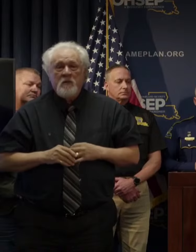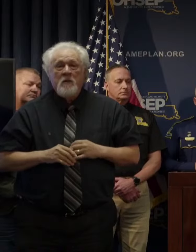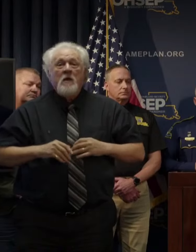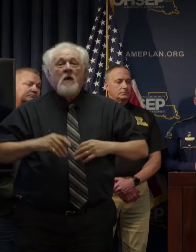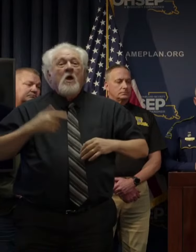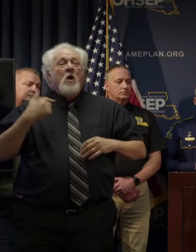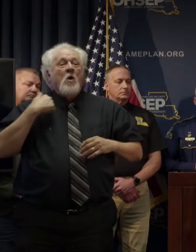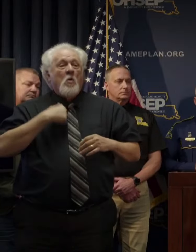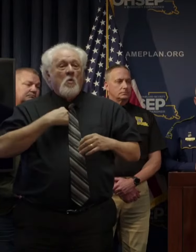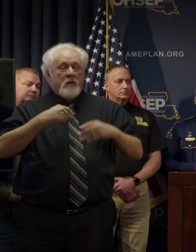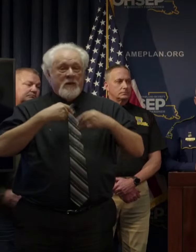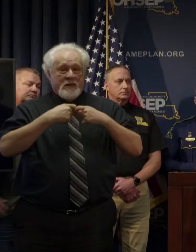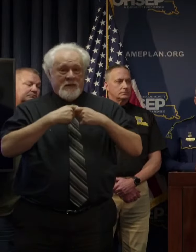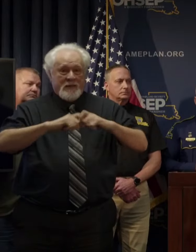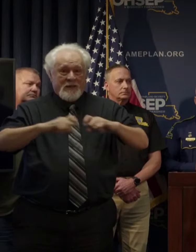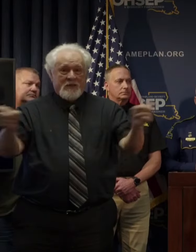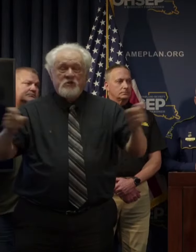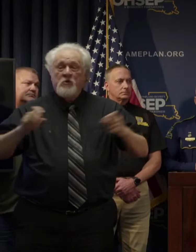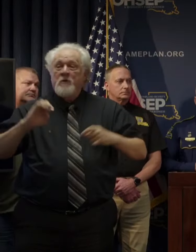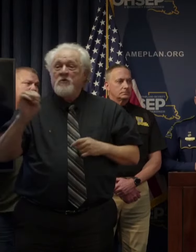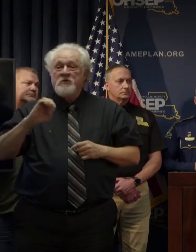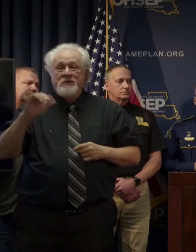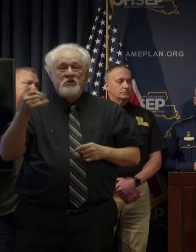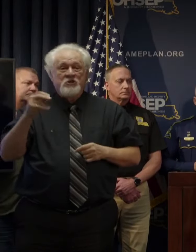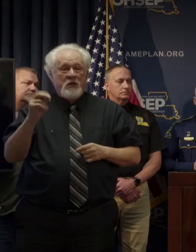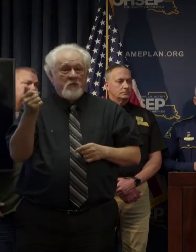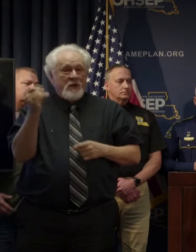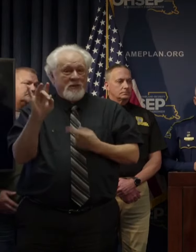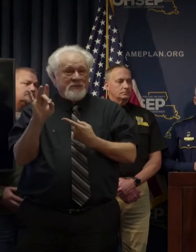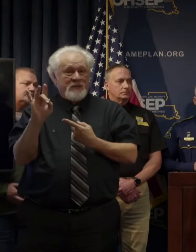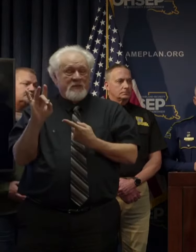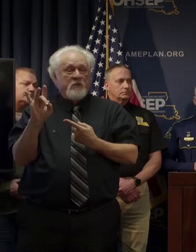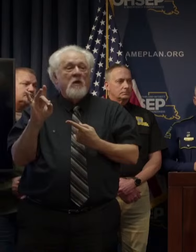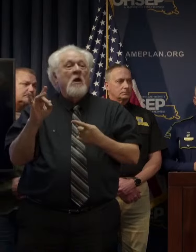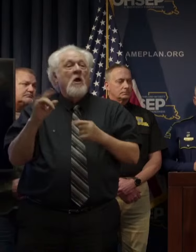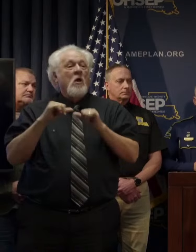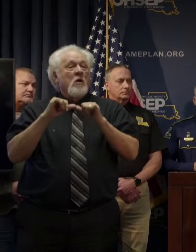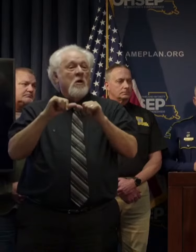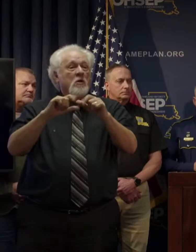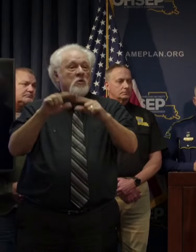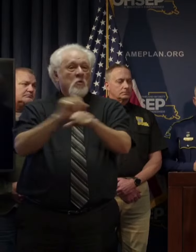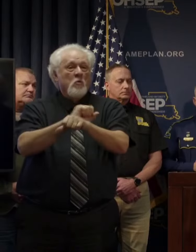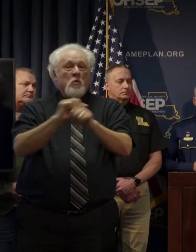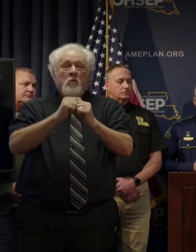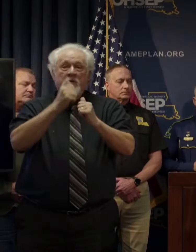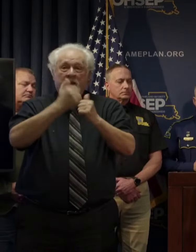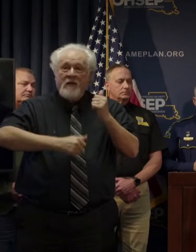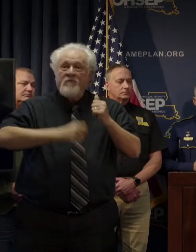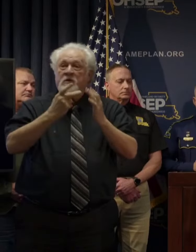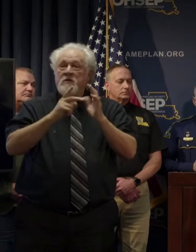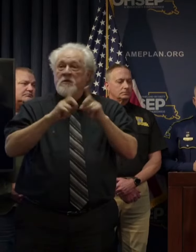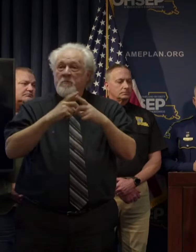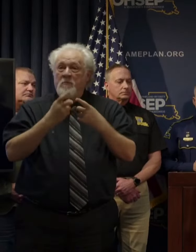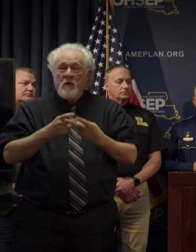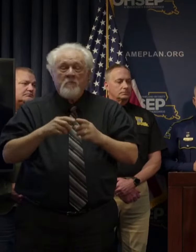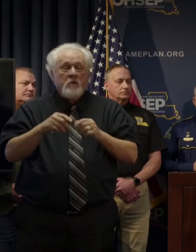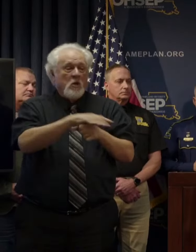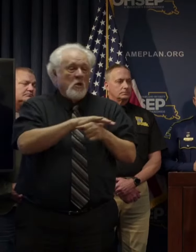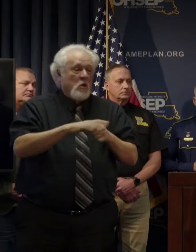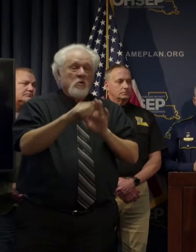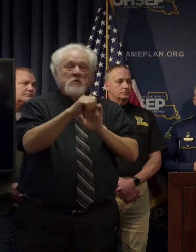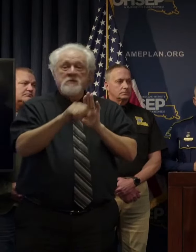Since we issued a state of emergency on January the 18th, we have continued to work with every department, local and state